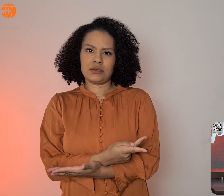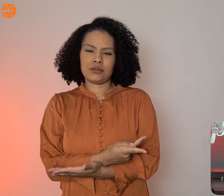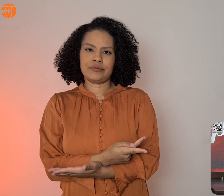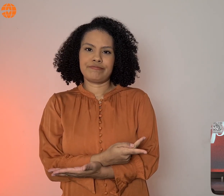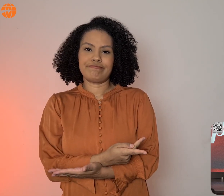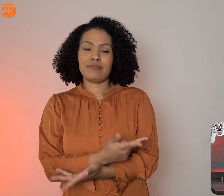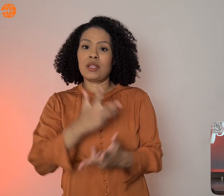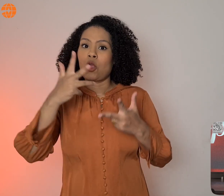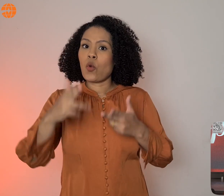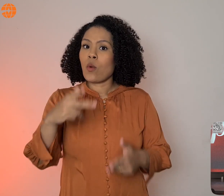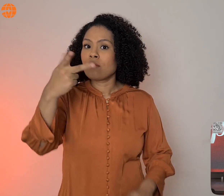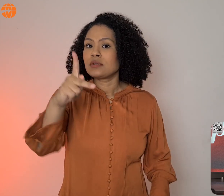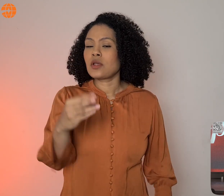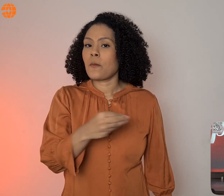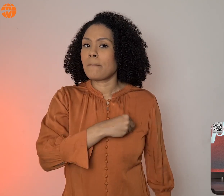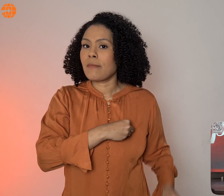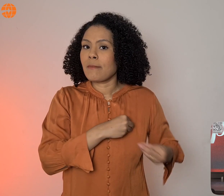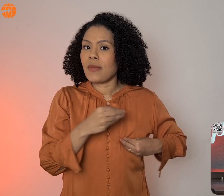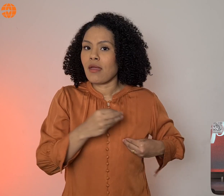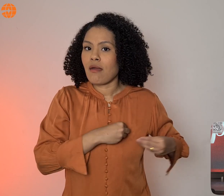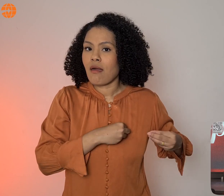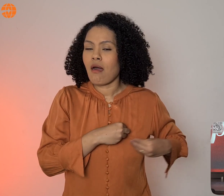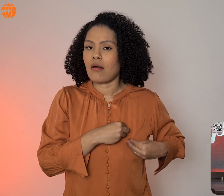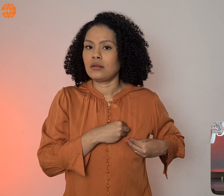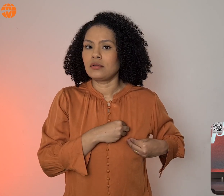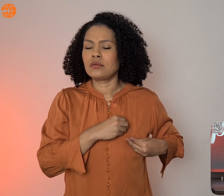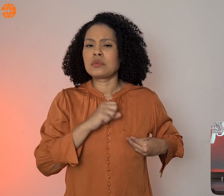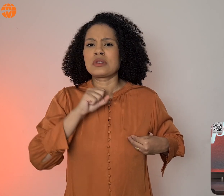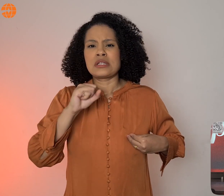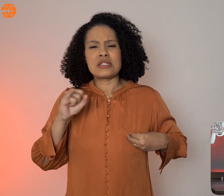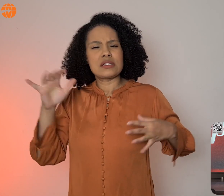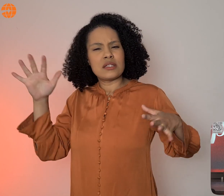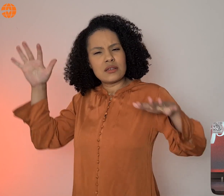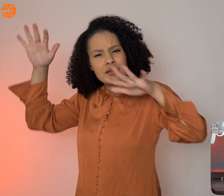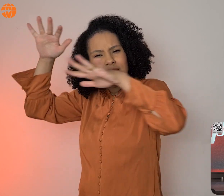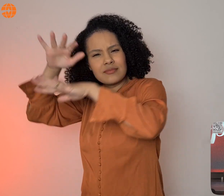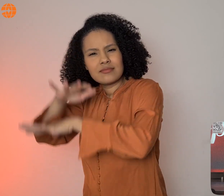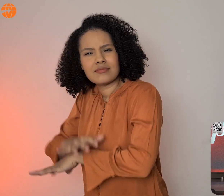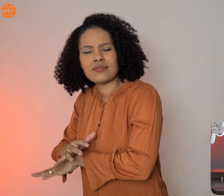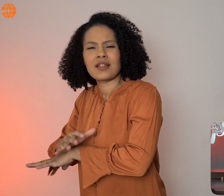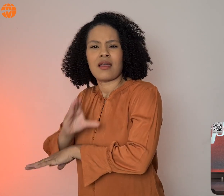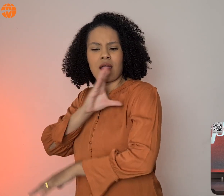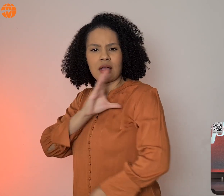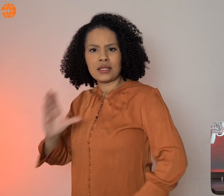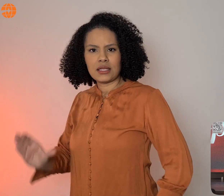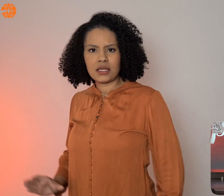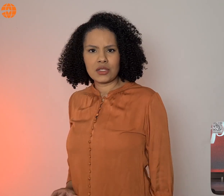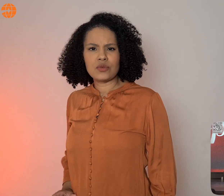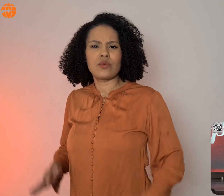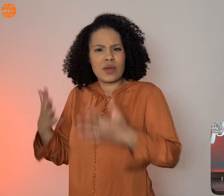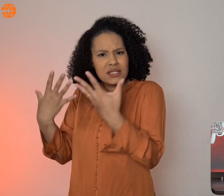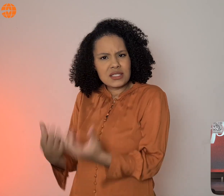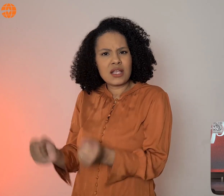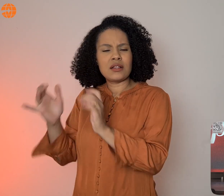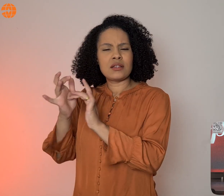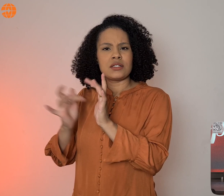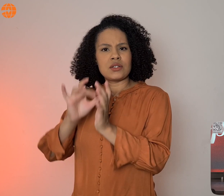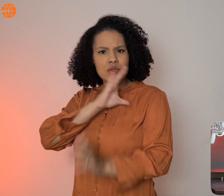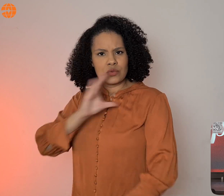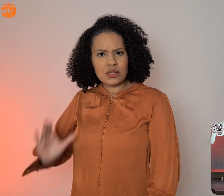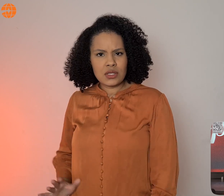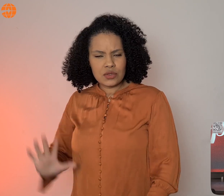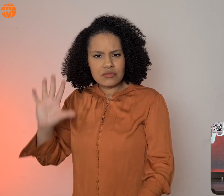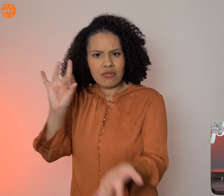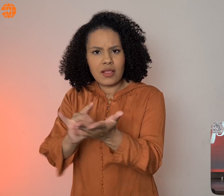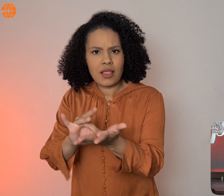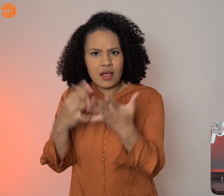sin, Assim como o seu pecado, if you have surrendered to Christ, se você se rendeu a Cristo, is moving away from you never to come